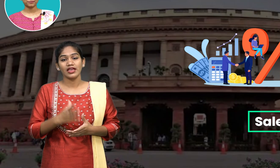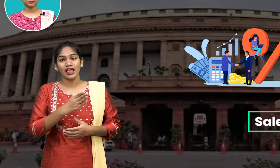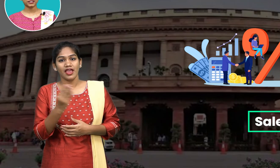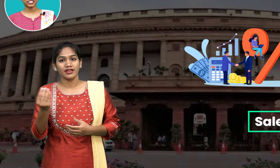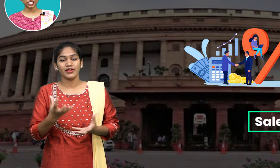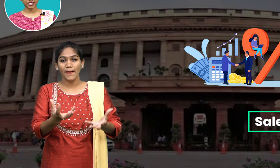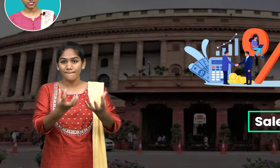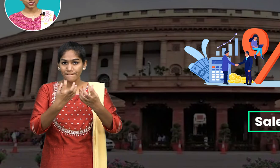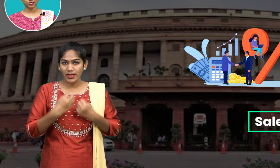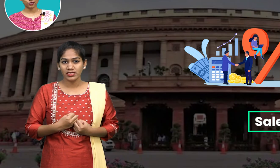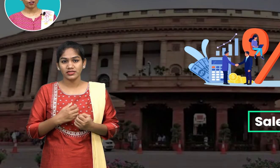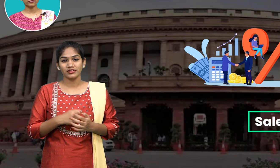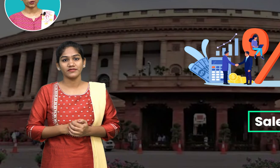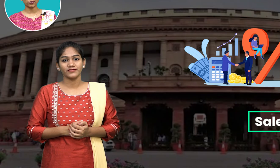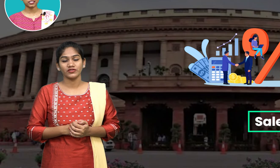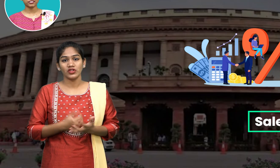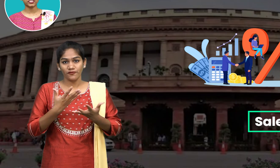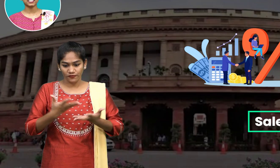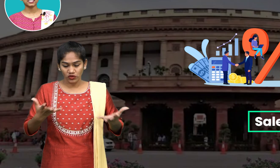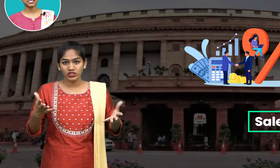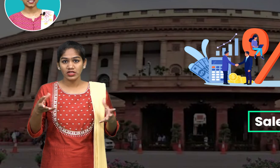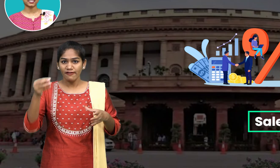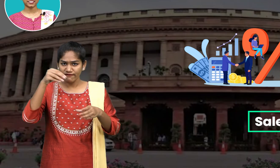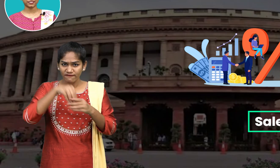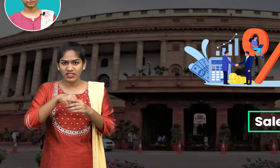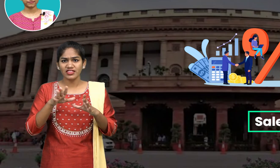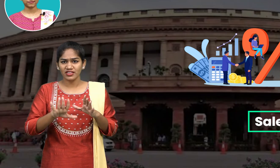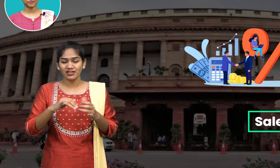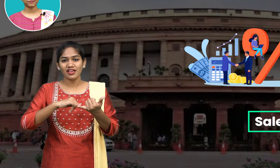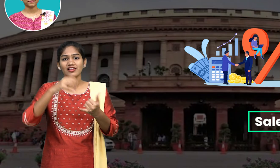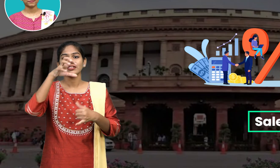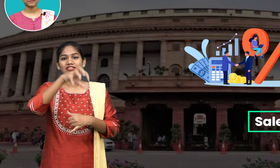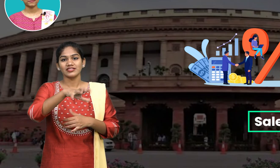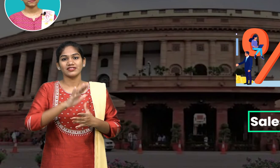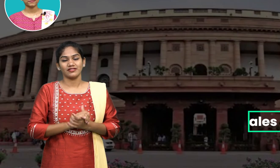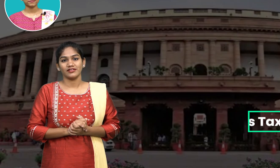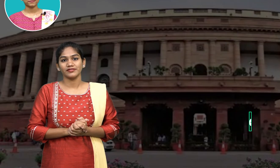and purchase of goods within a state.